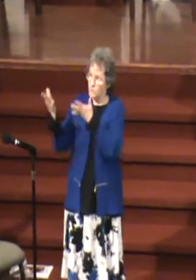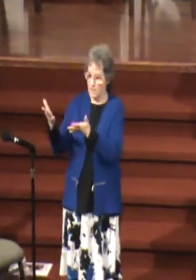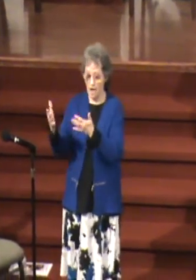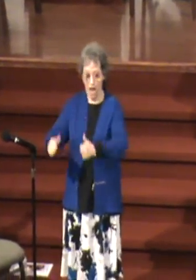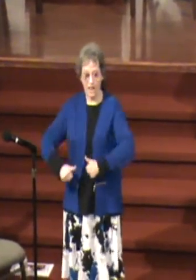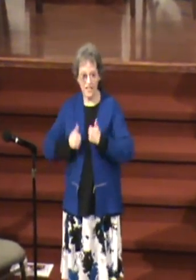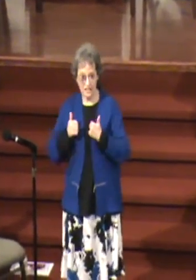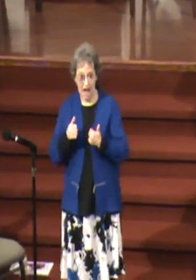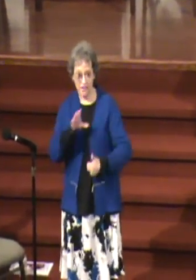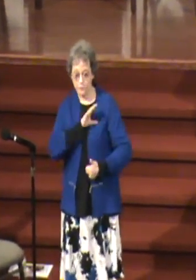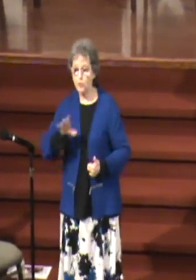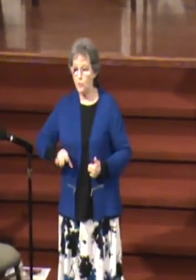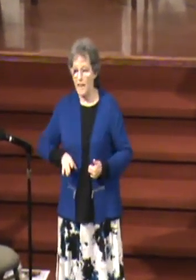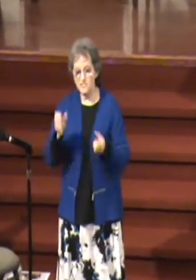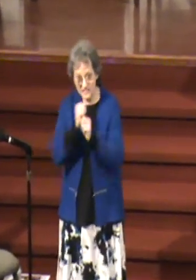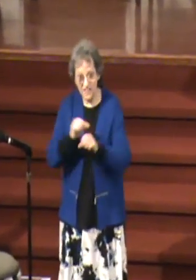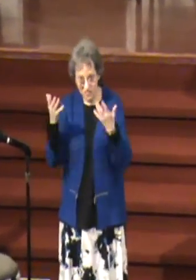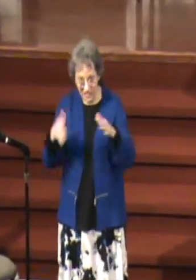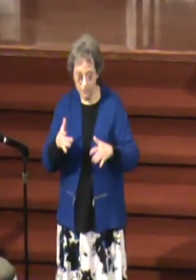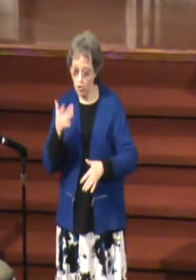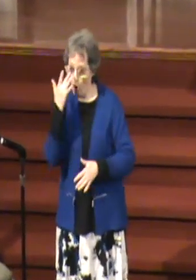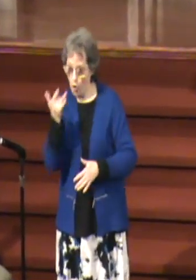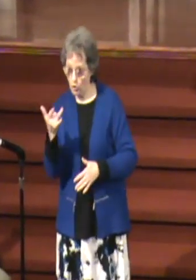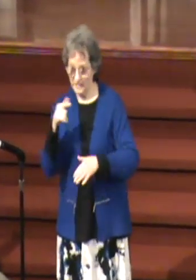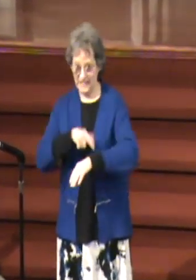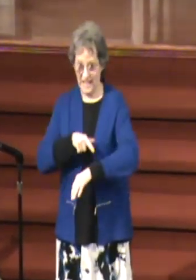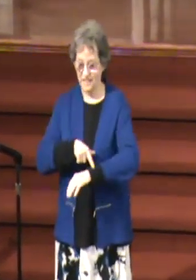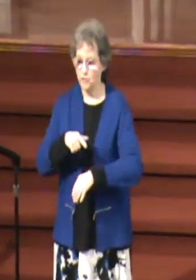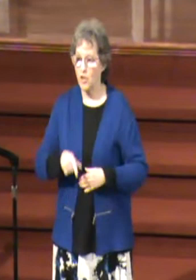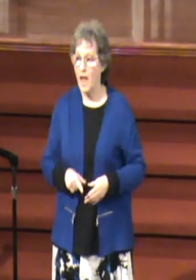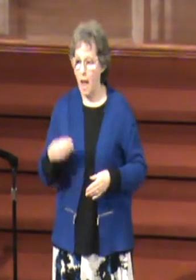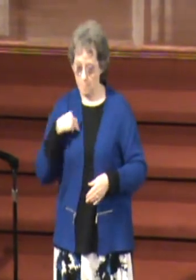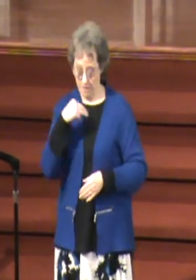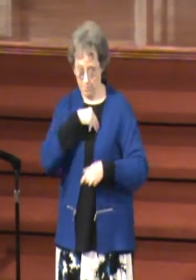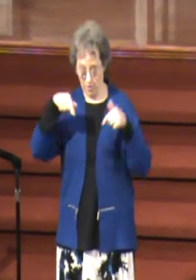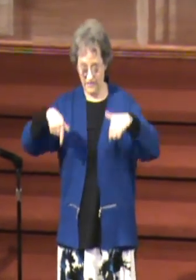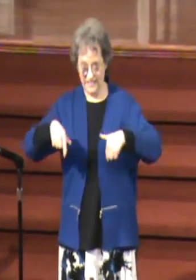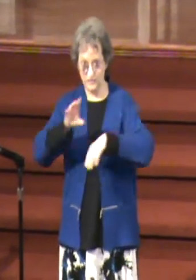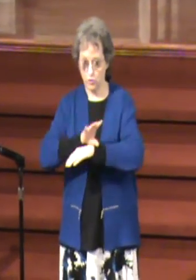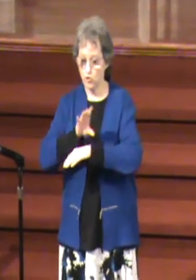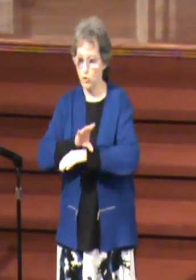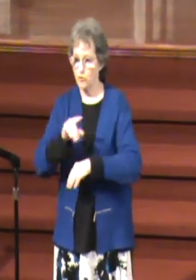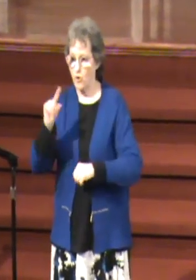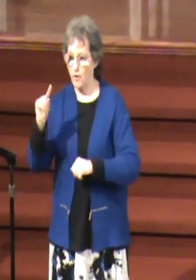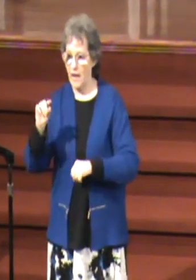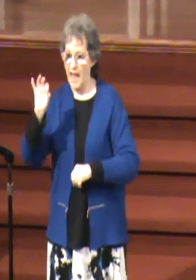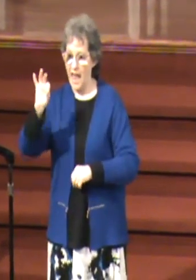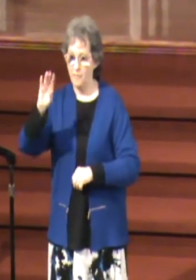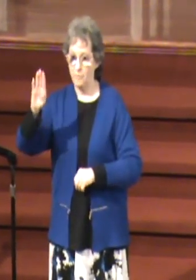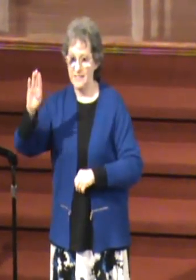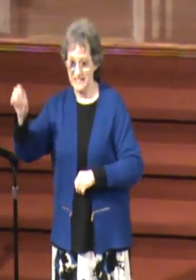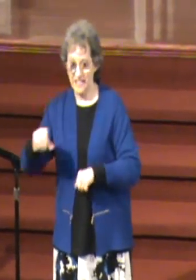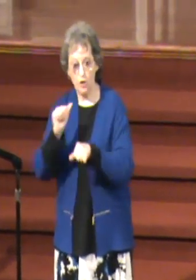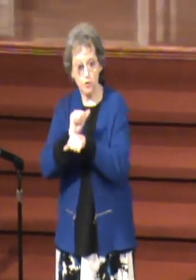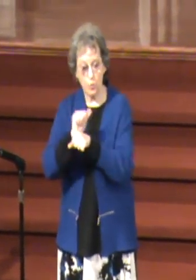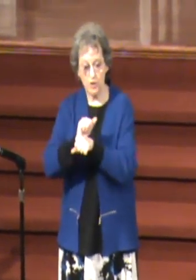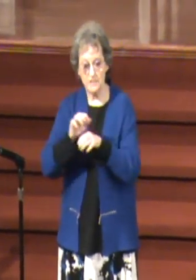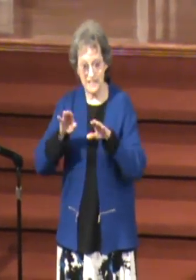an early age. She was a member of First Baptist Church of Hammond. Antionette worked in childcare. She loved sports,